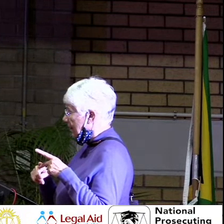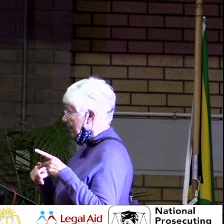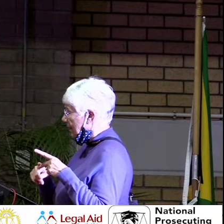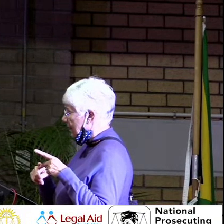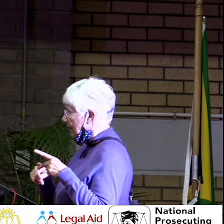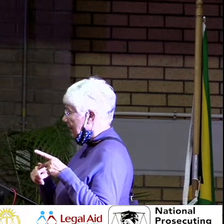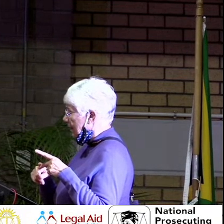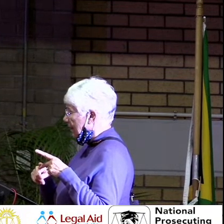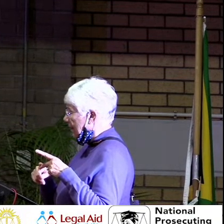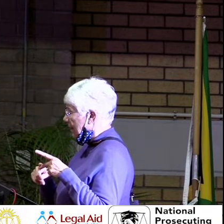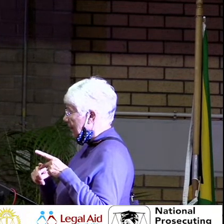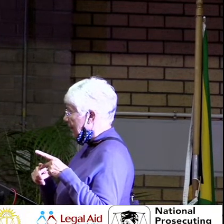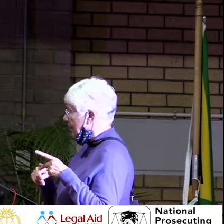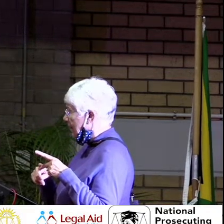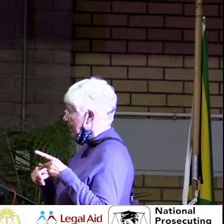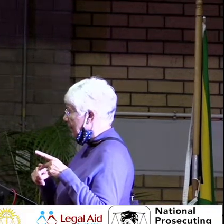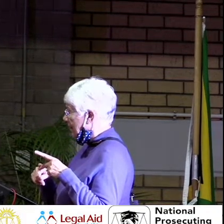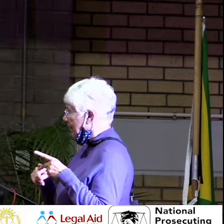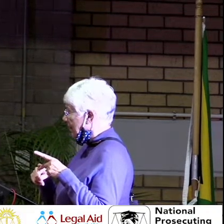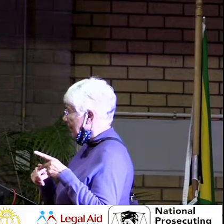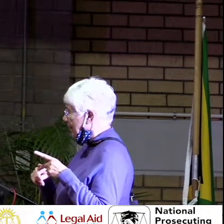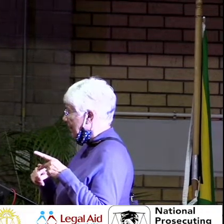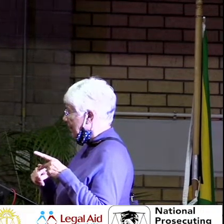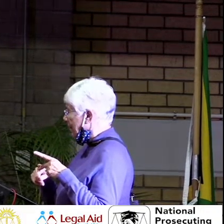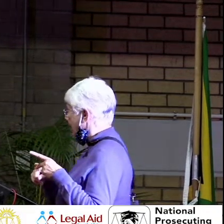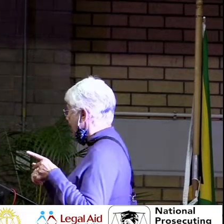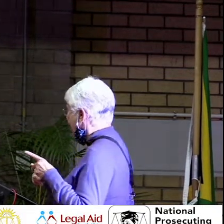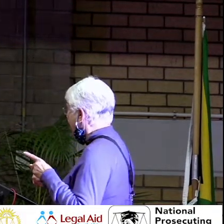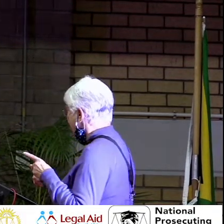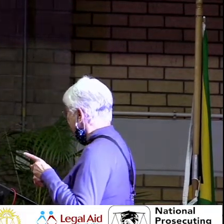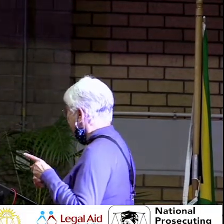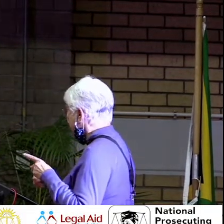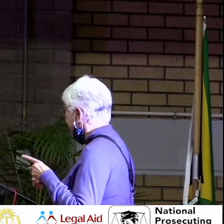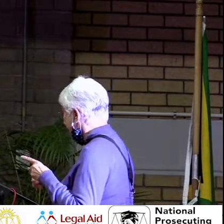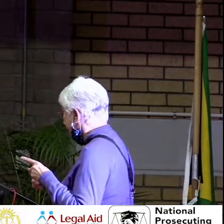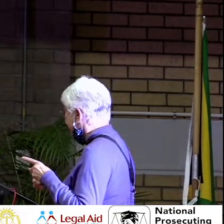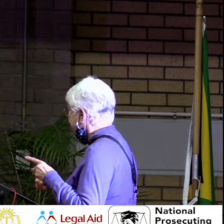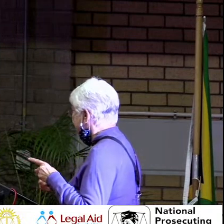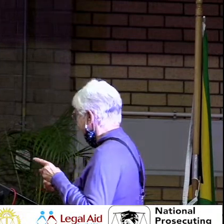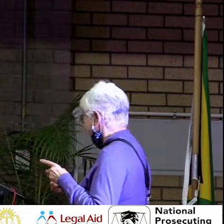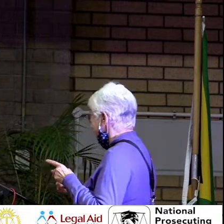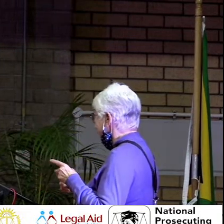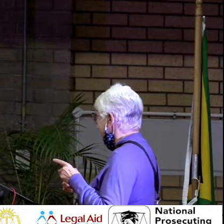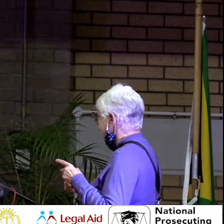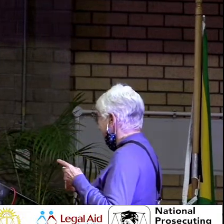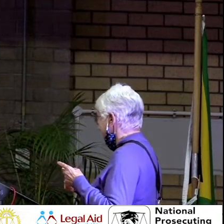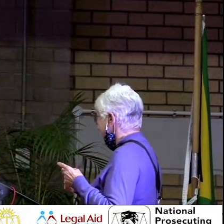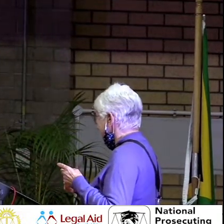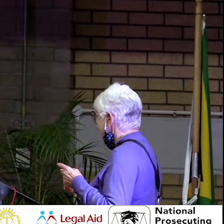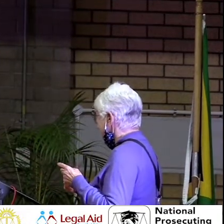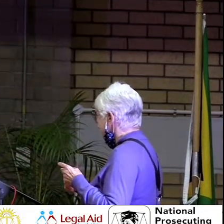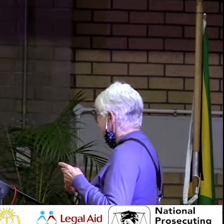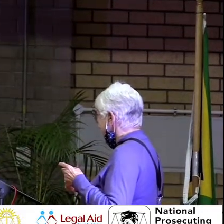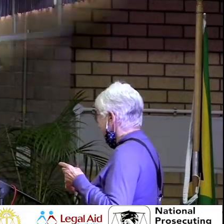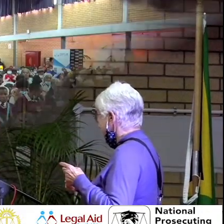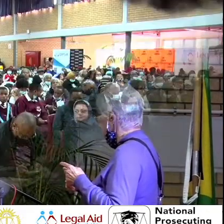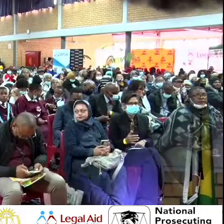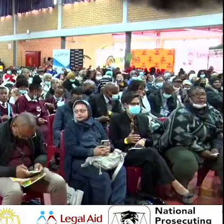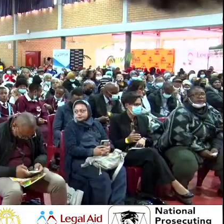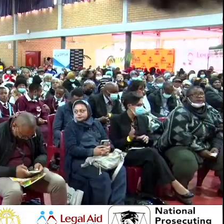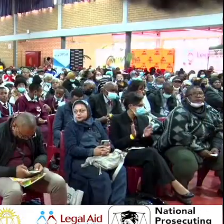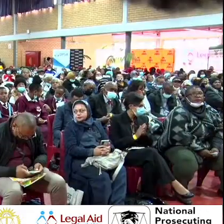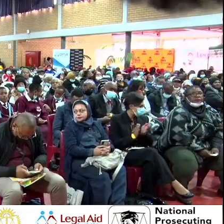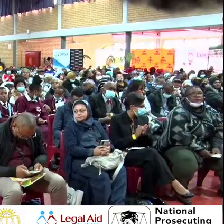is Ms. Makuza to call the next speaker as well. Thank you, ladies and gentlemen.